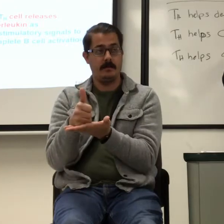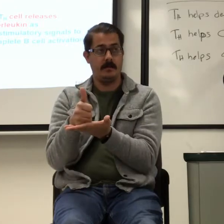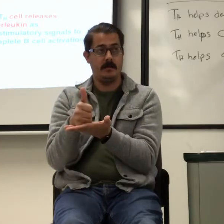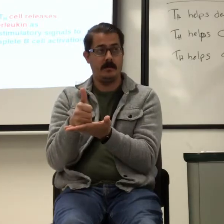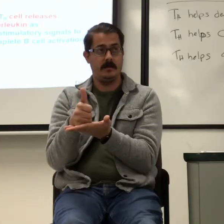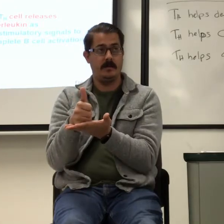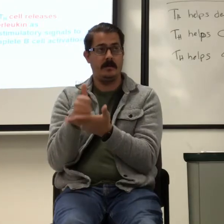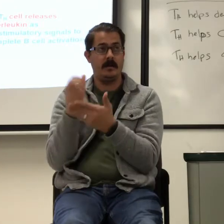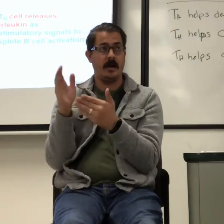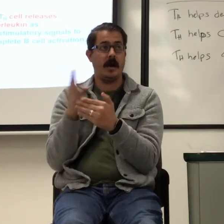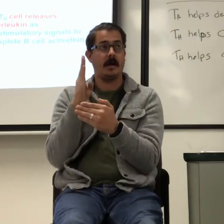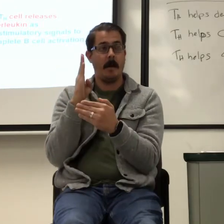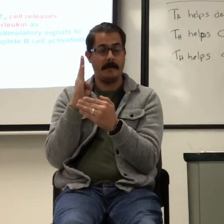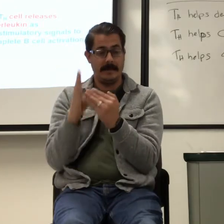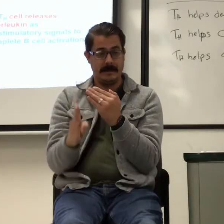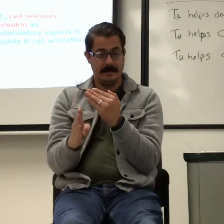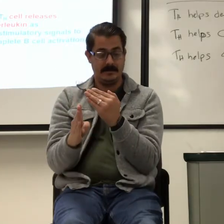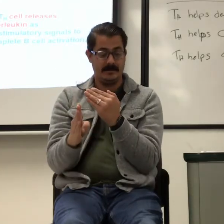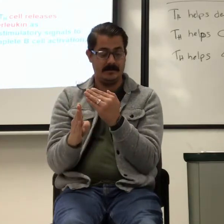complete